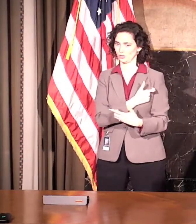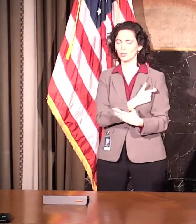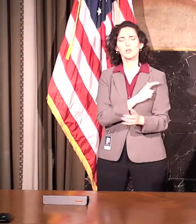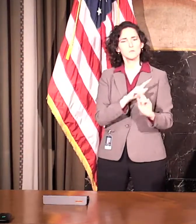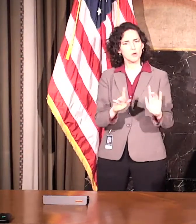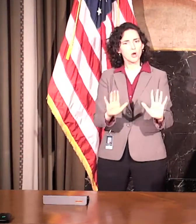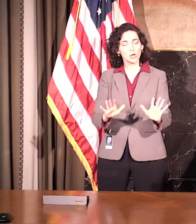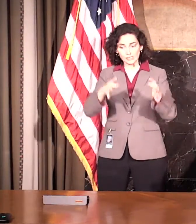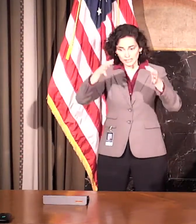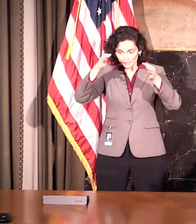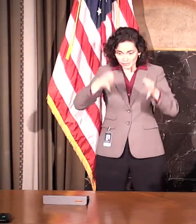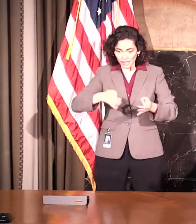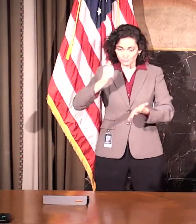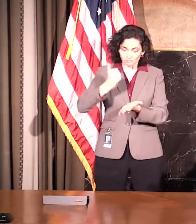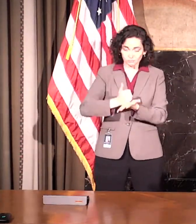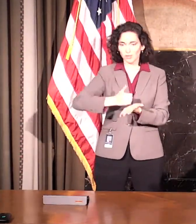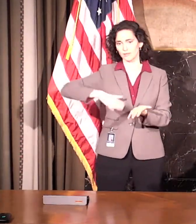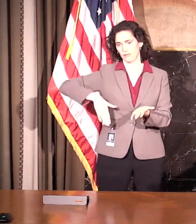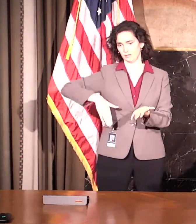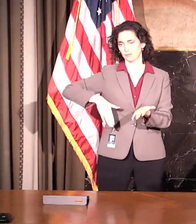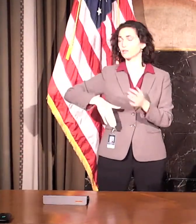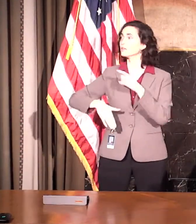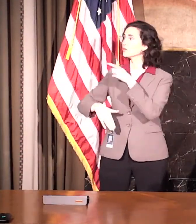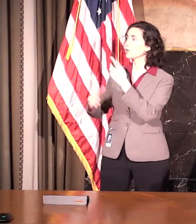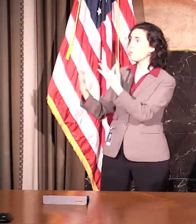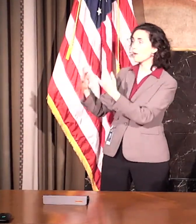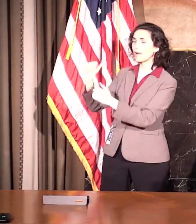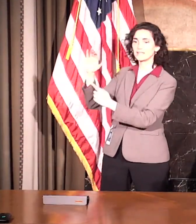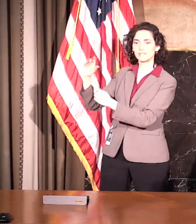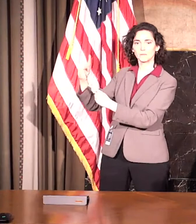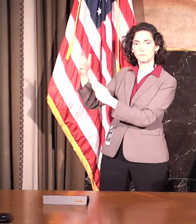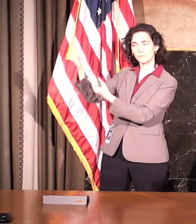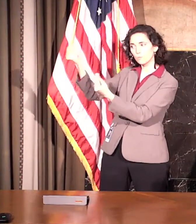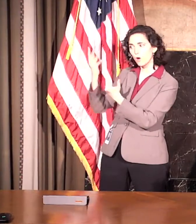recommendation on this as well.